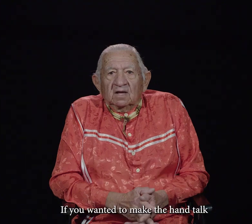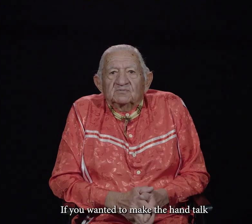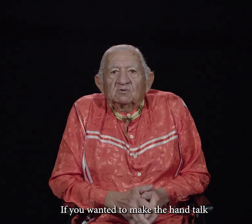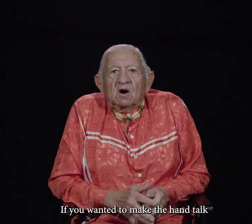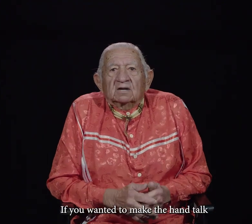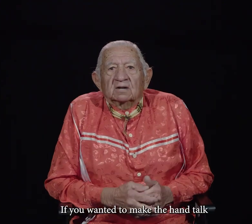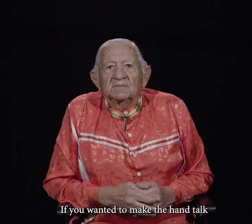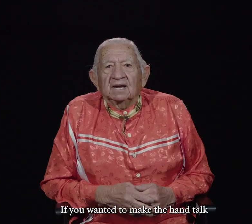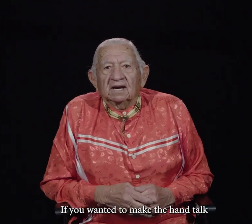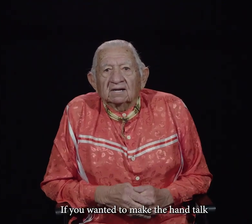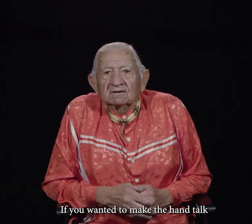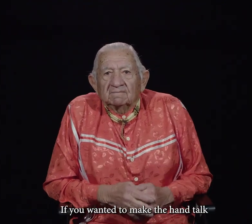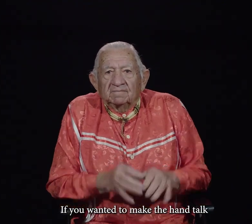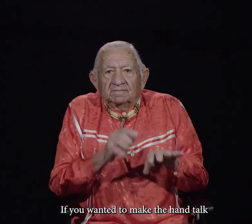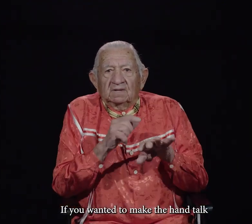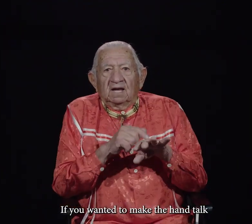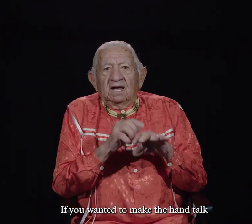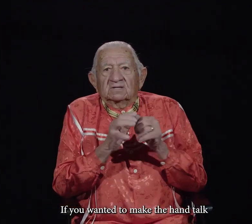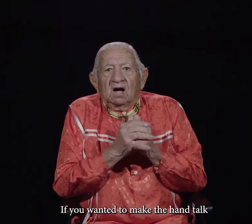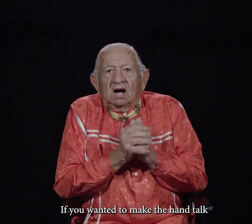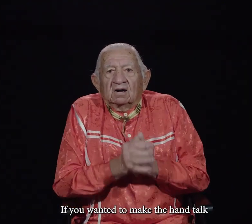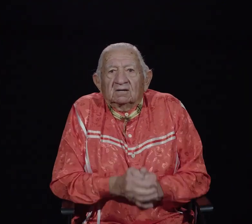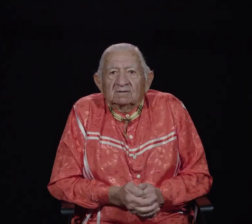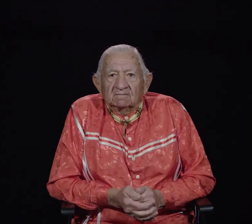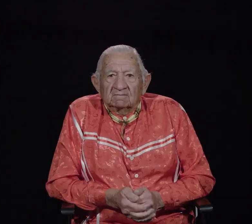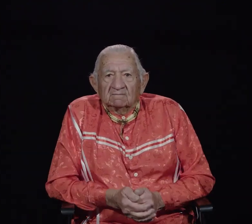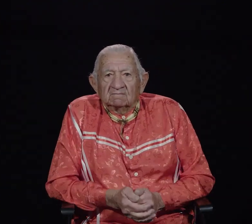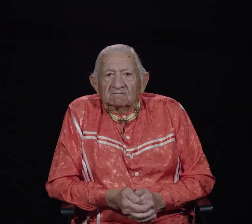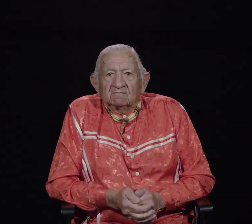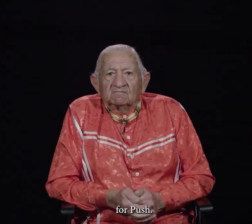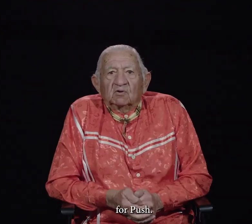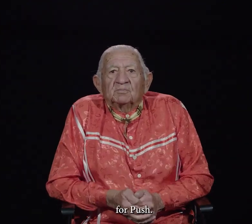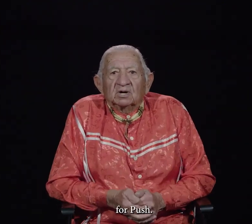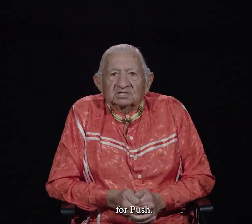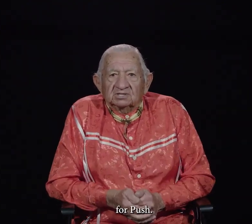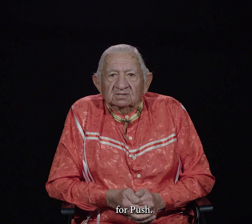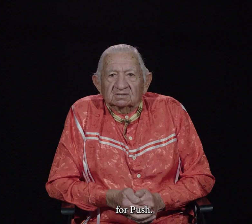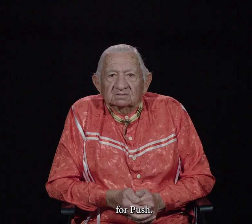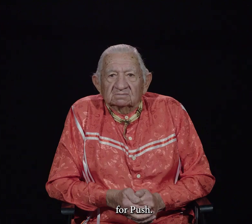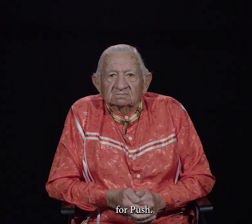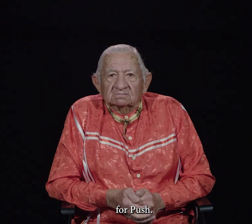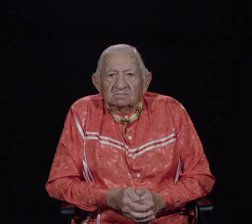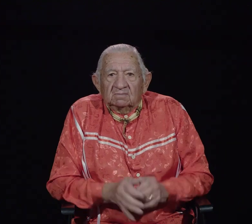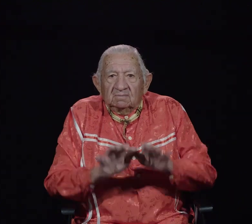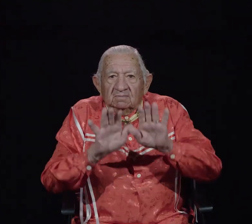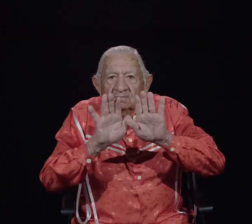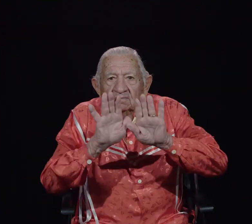If you wanted to make the hand talk for push,